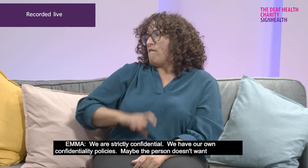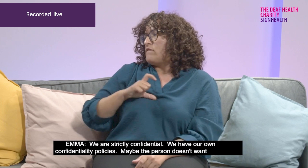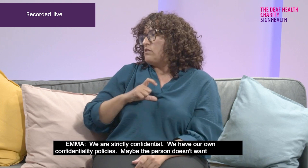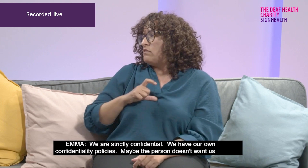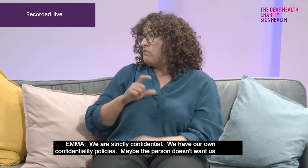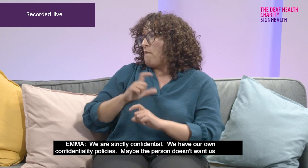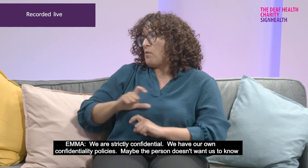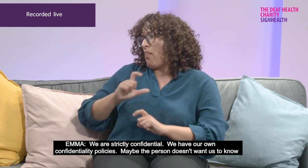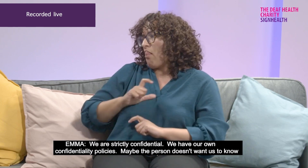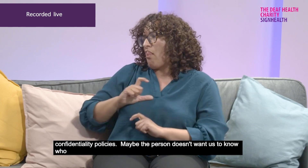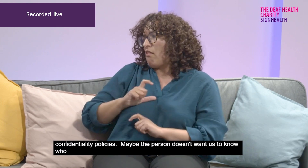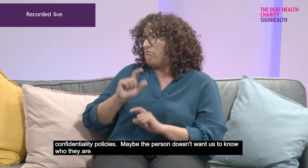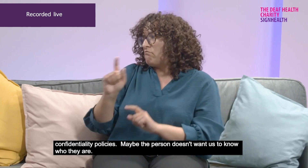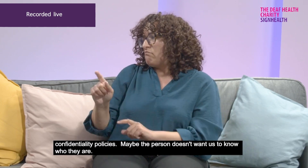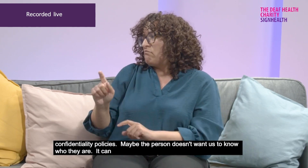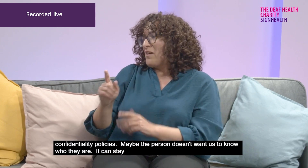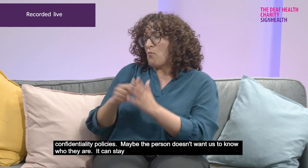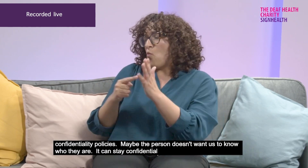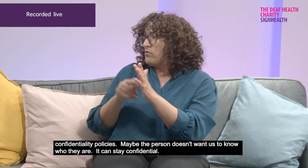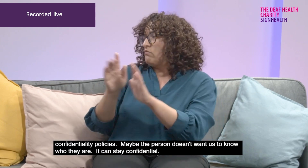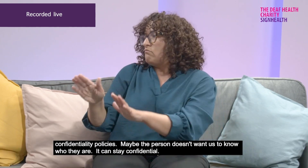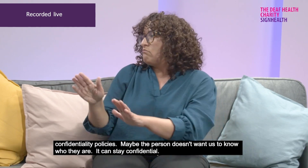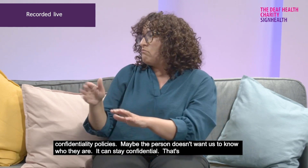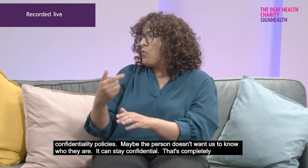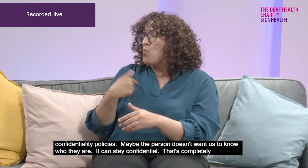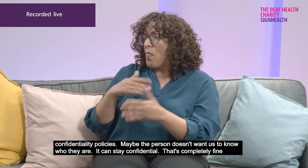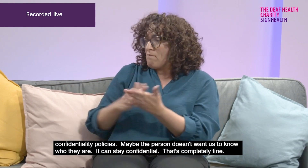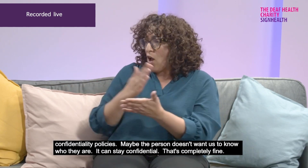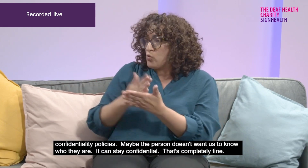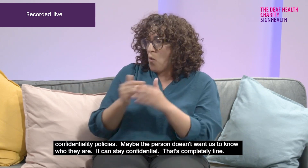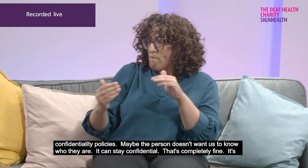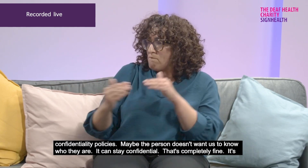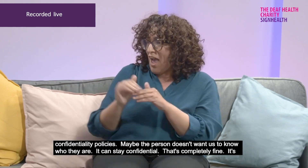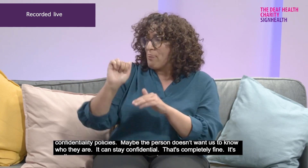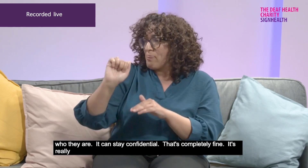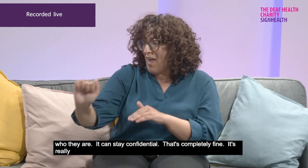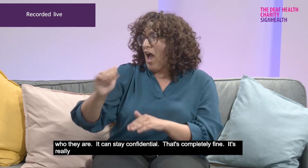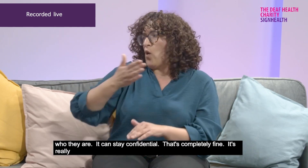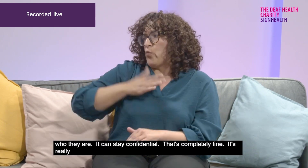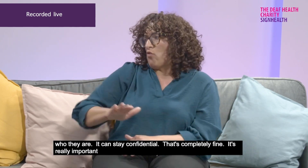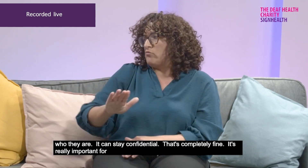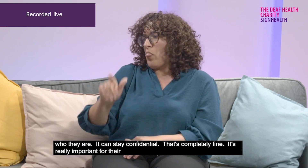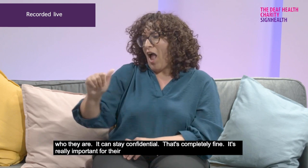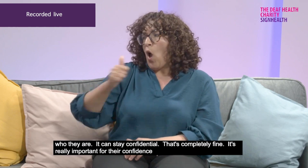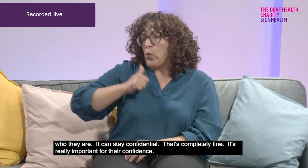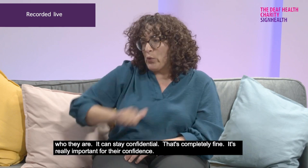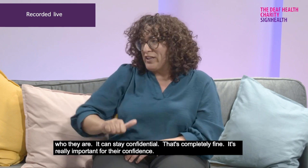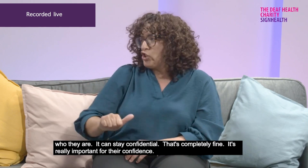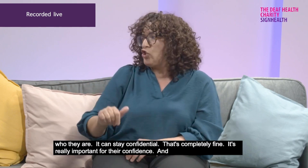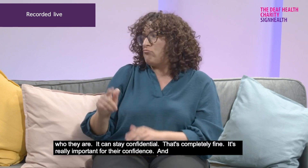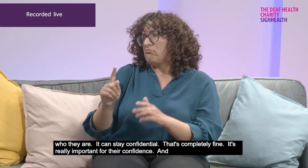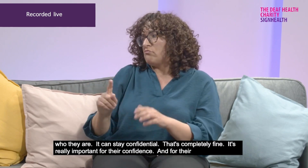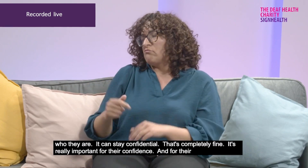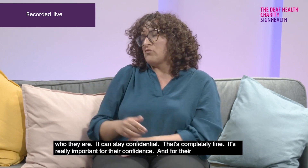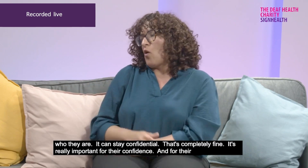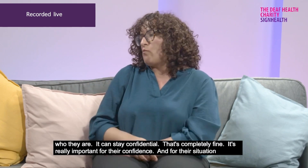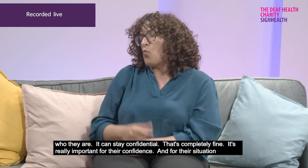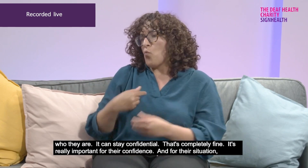the person doesn't want us to know who they are. It can stay confidential. That's completely fine. It's really important for their confidence and for